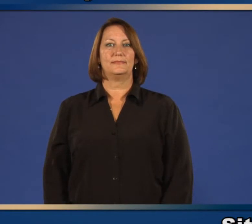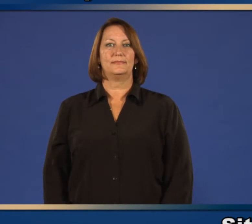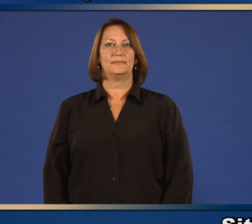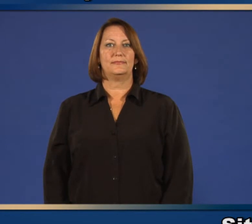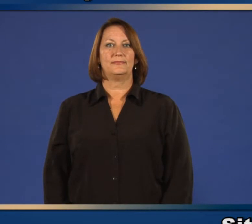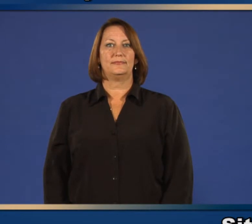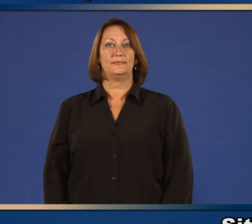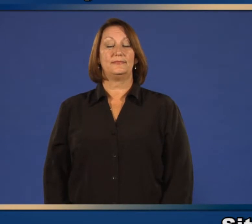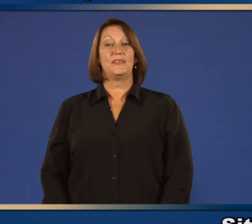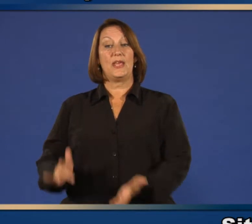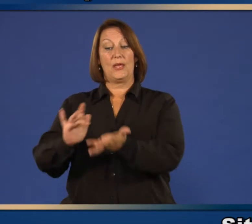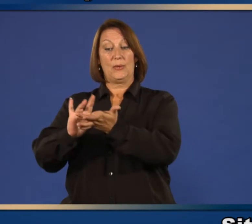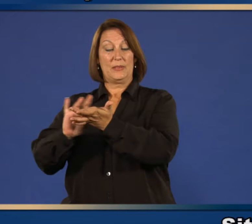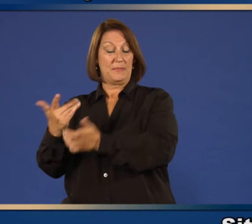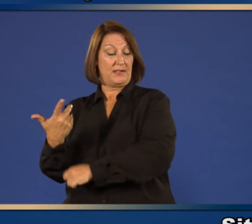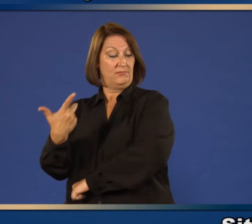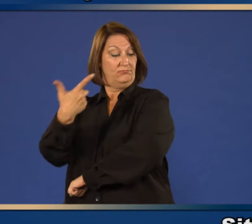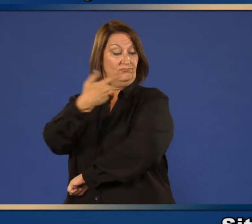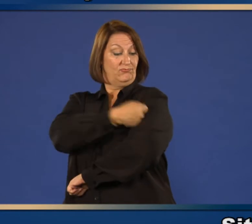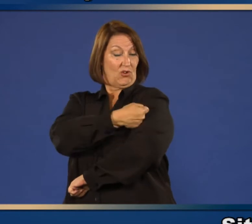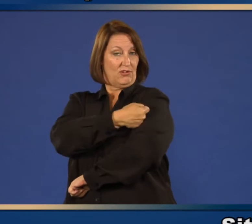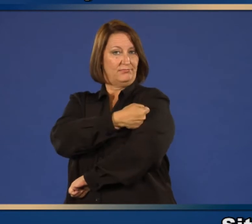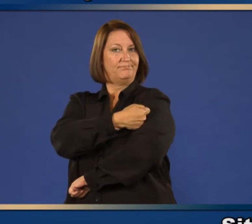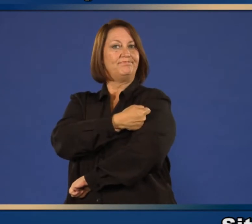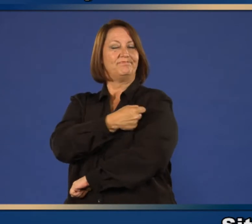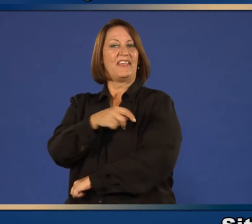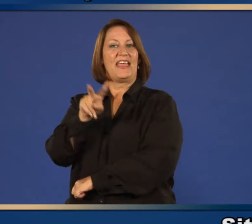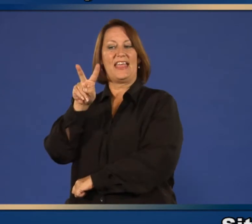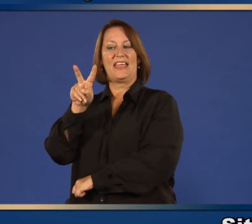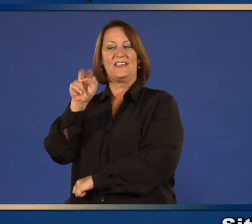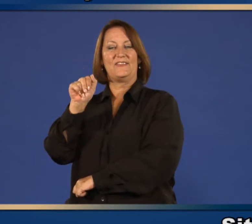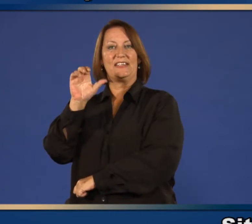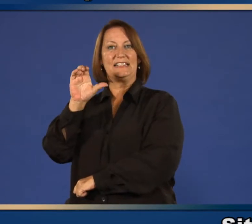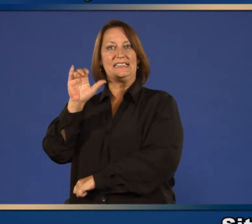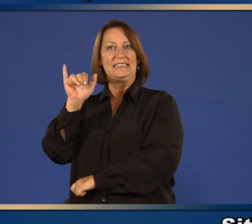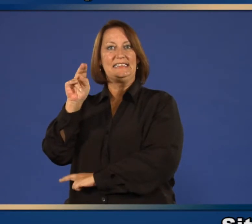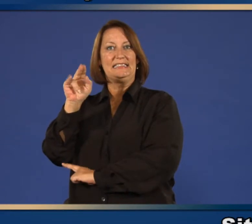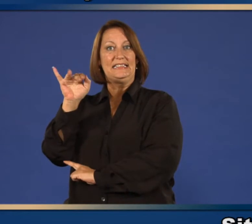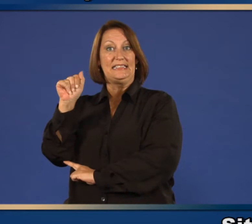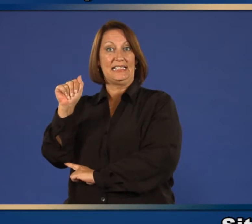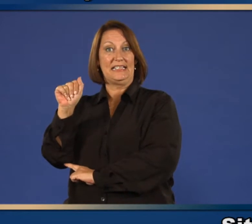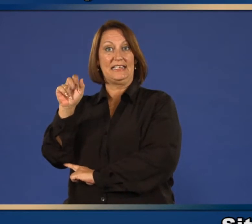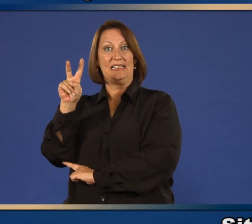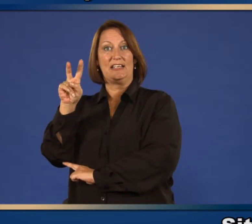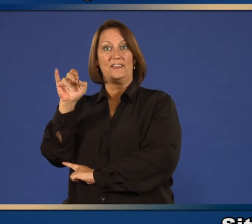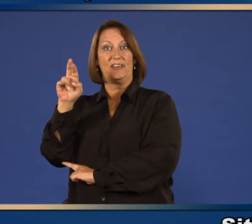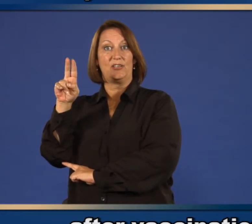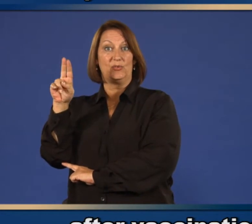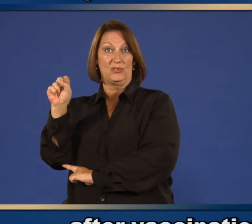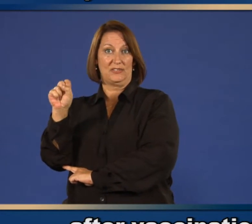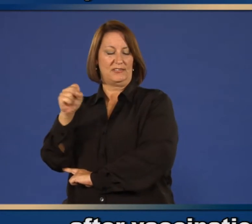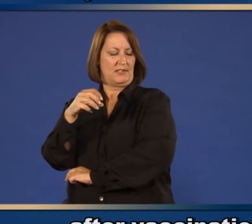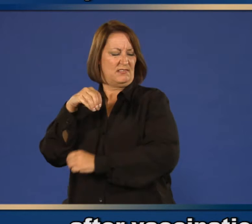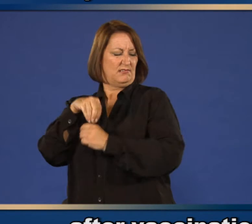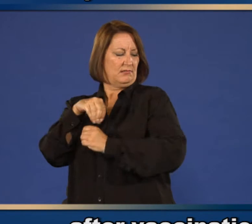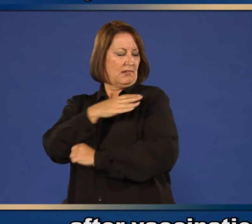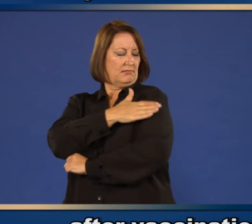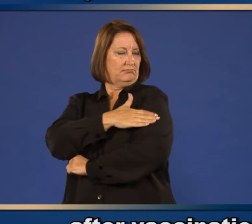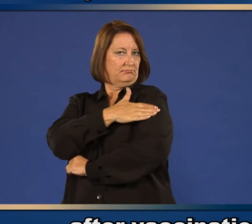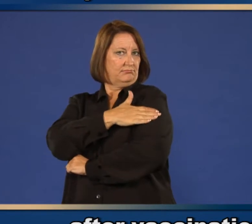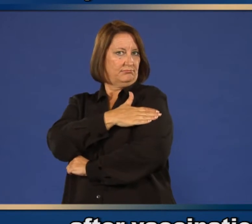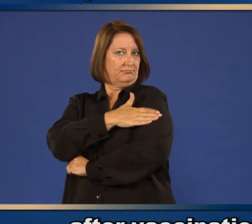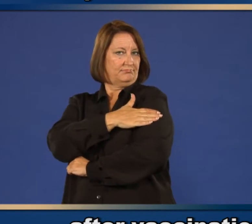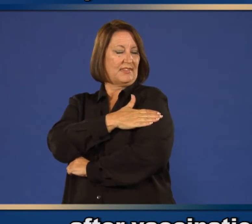There will be vaccinia virus at the site of your vaccination until the scab that forms after